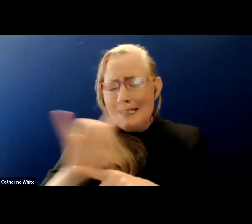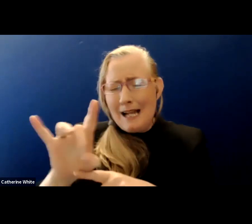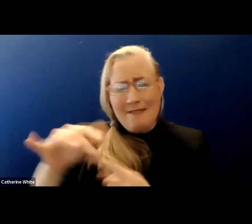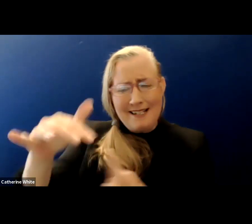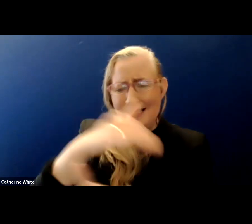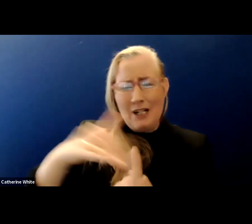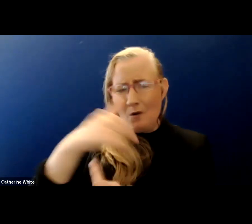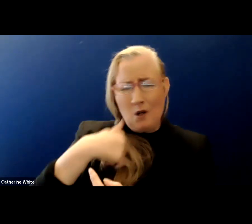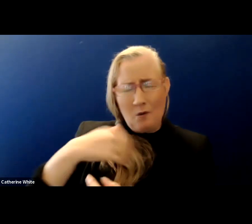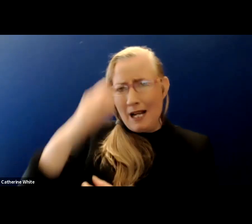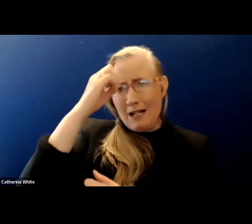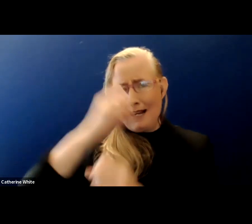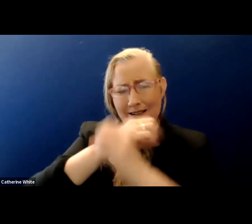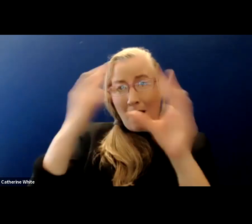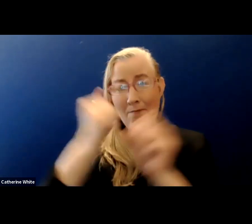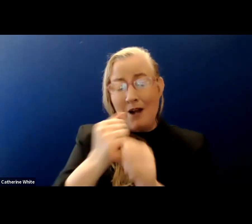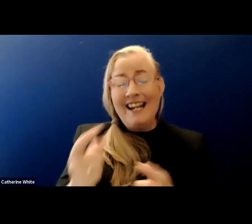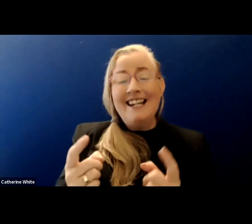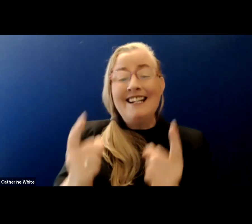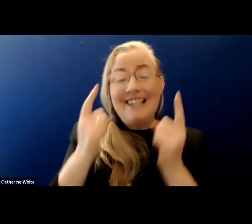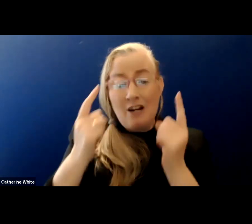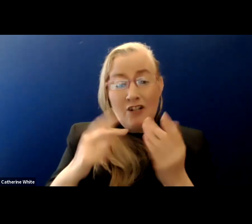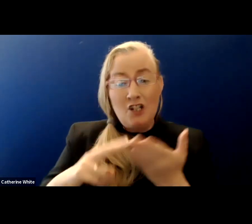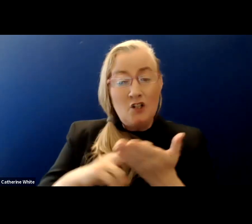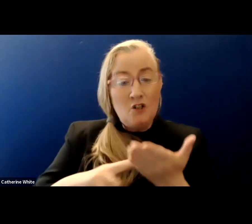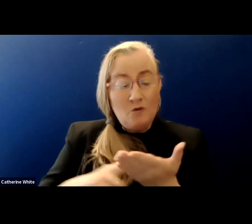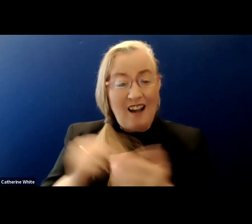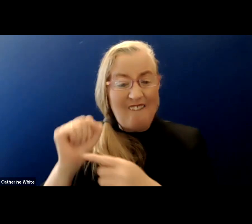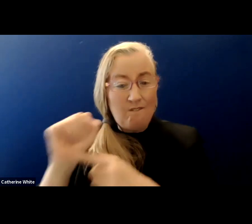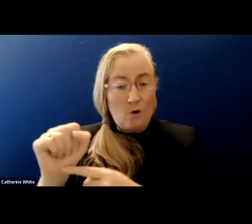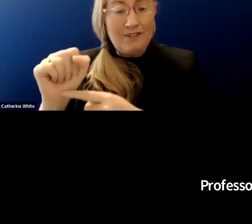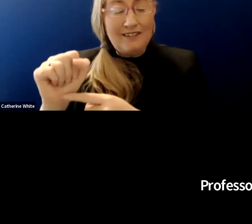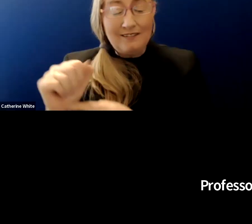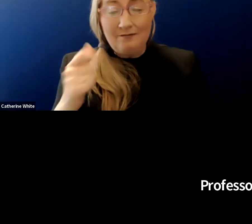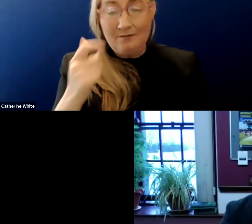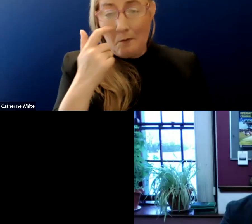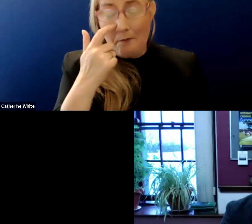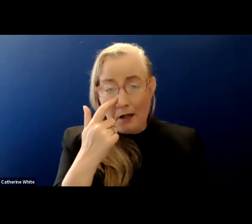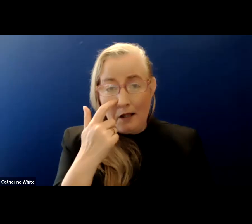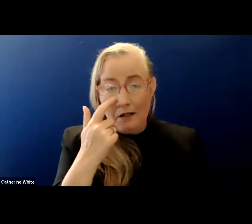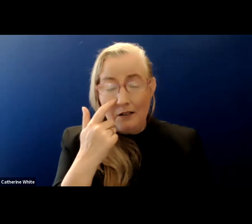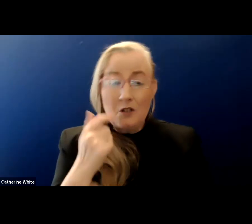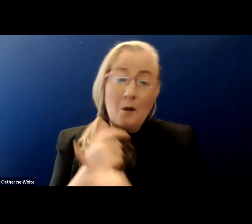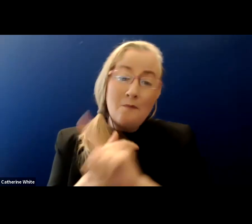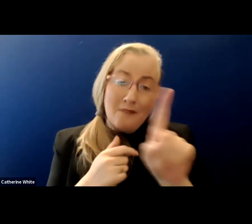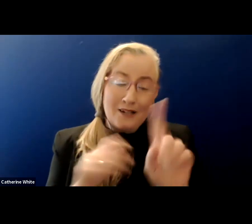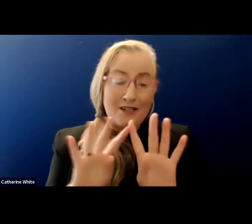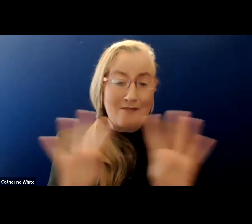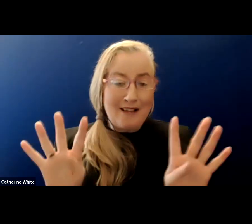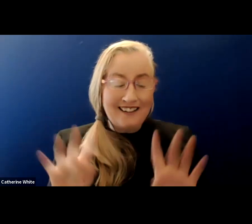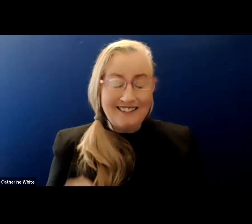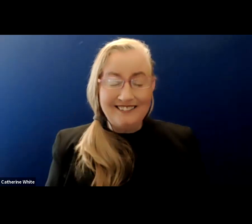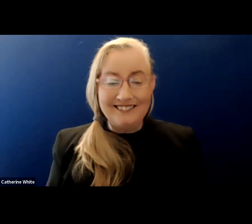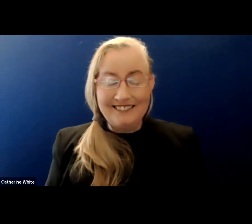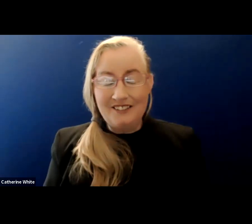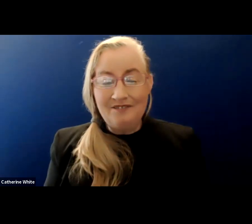when we think about these dangerous uses of force. Right? Yeah, so turning it over to other panelists. Thanks,